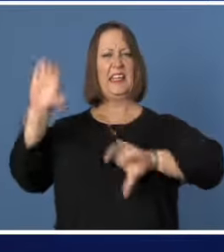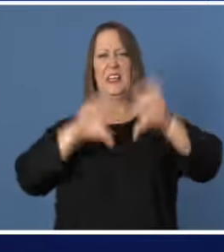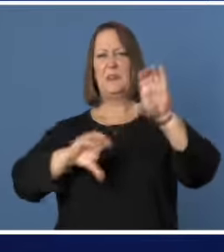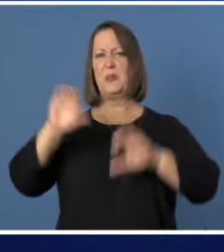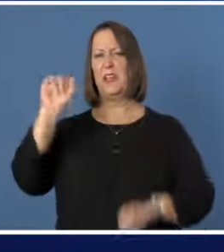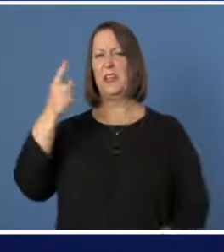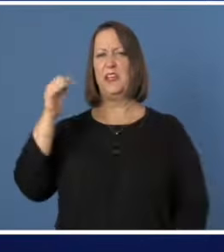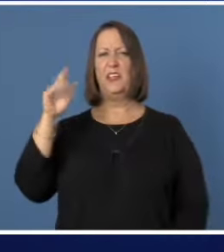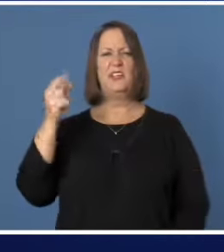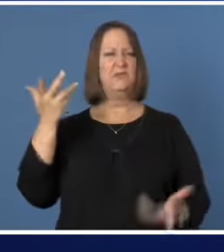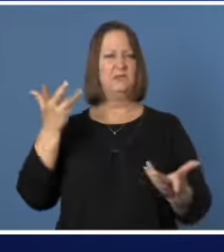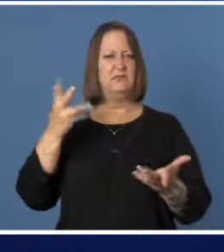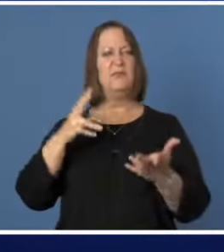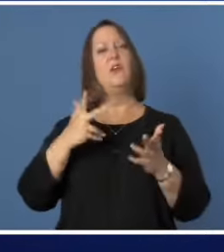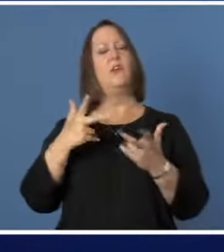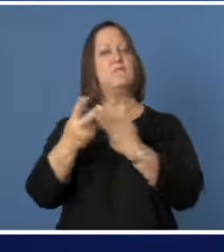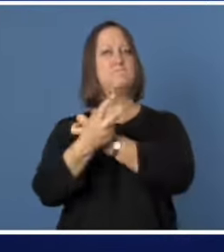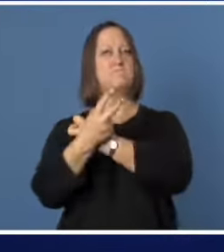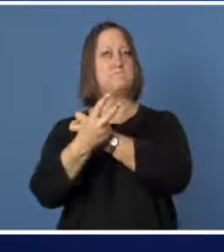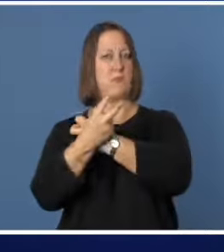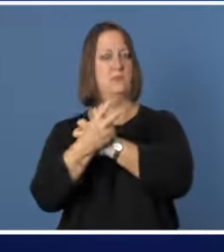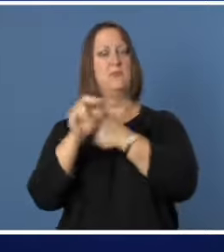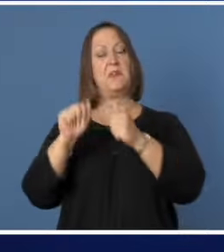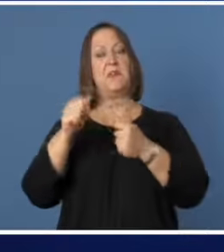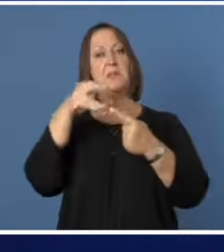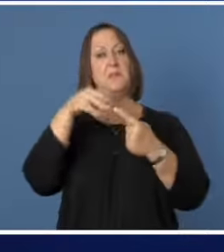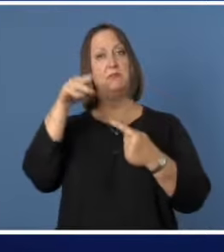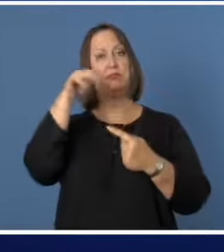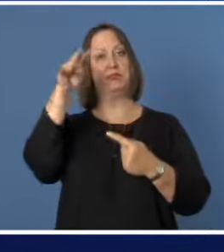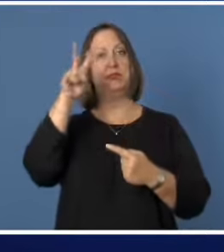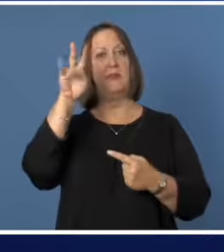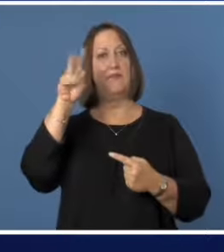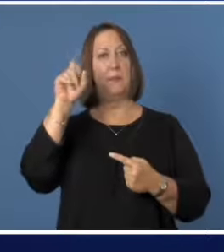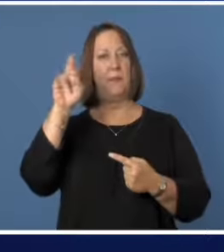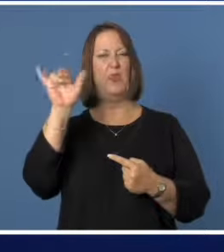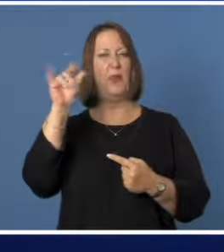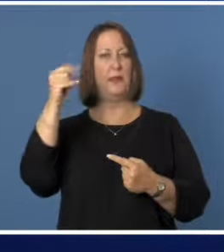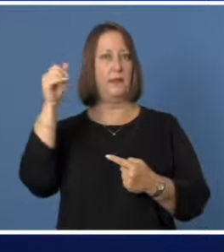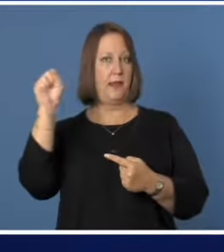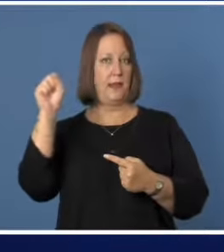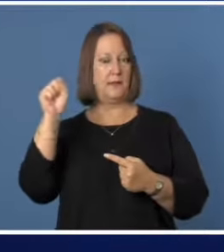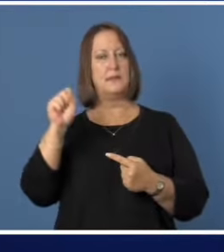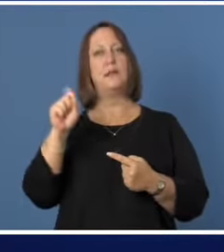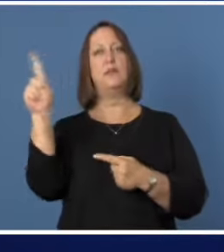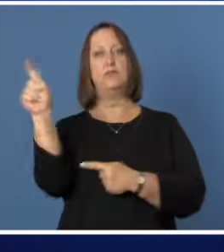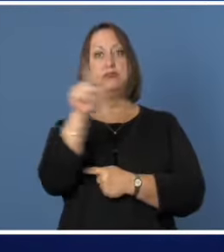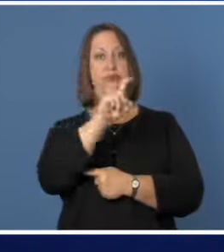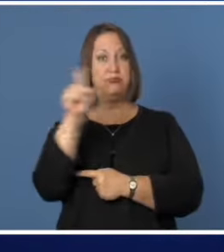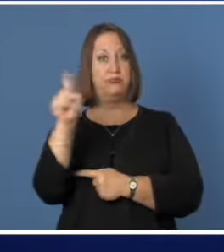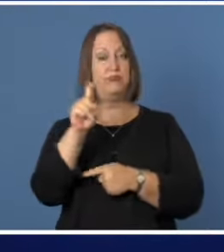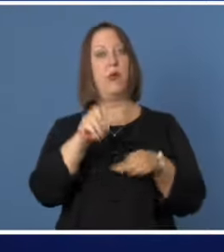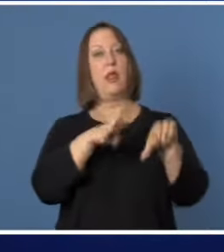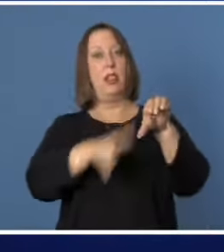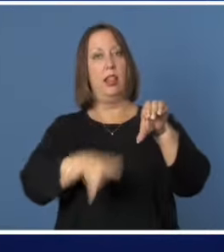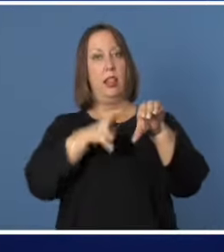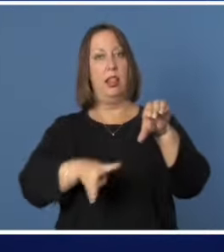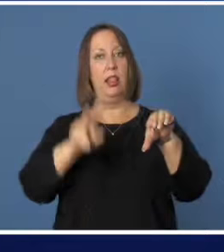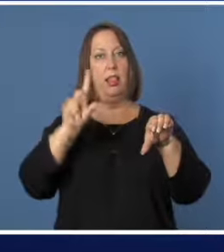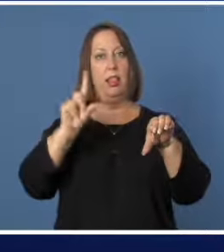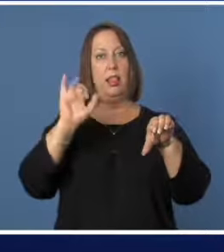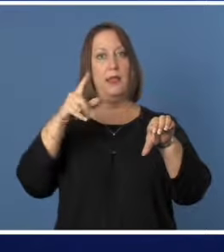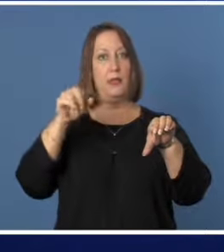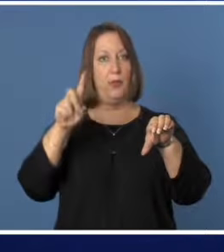Chemical agents are poisonous vapors, aerosols, liquids, and solids that have